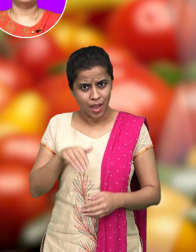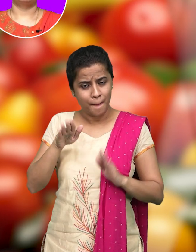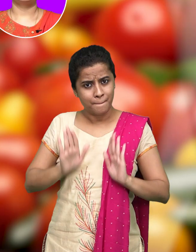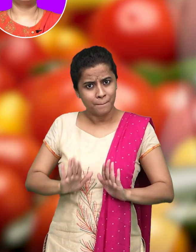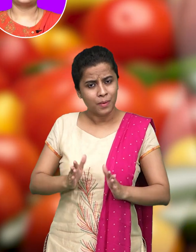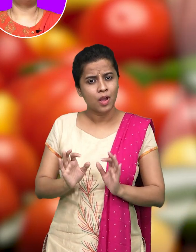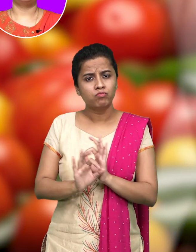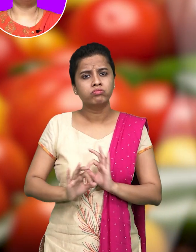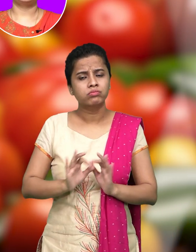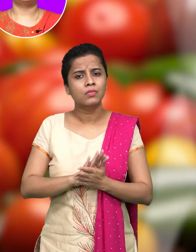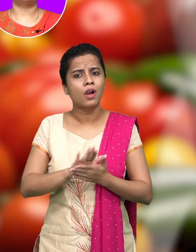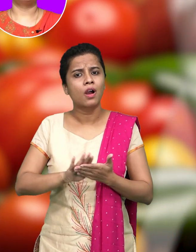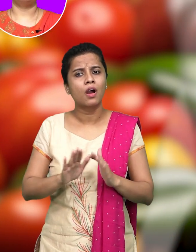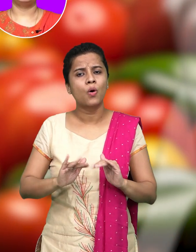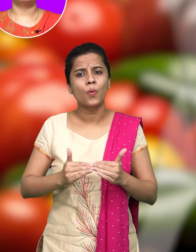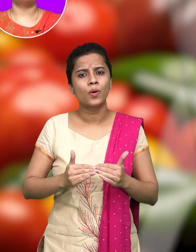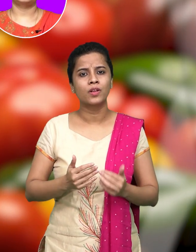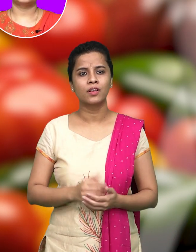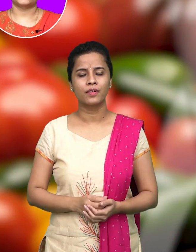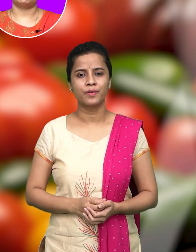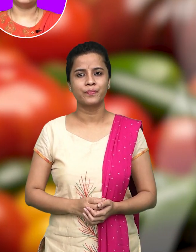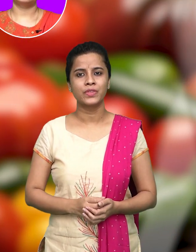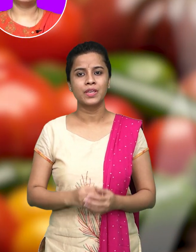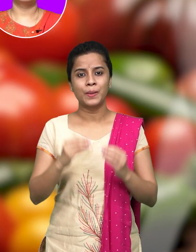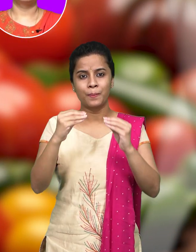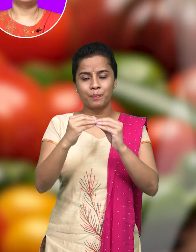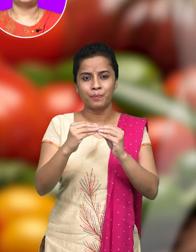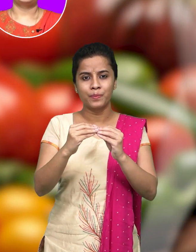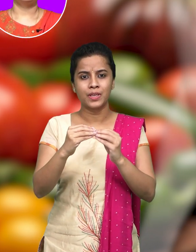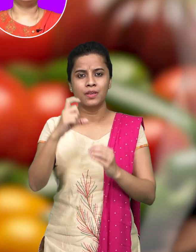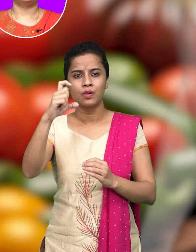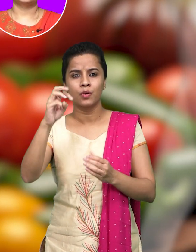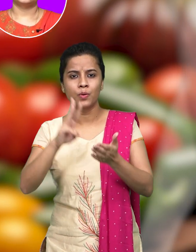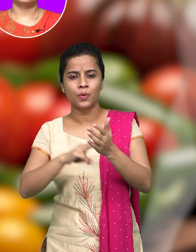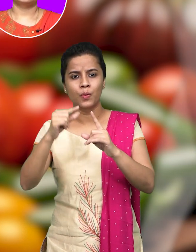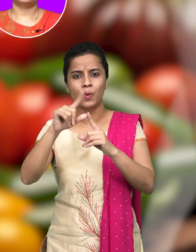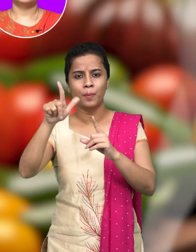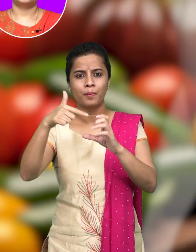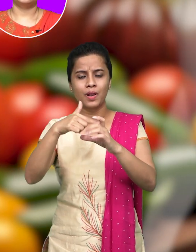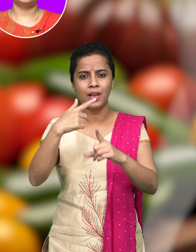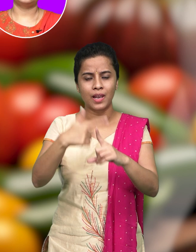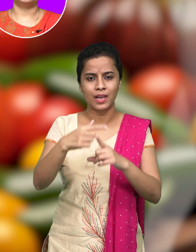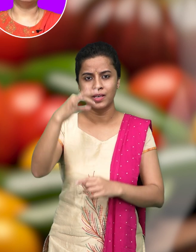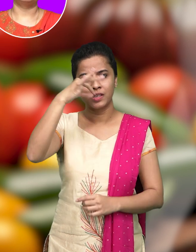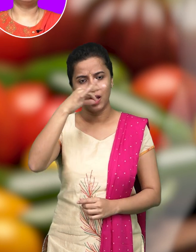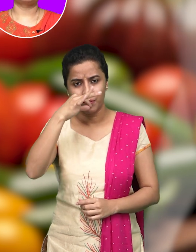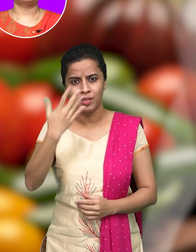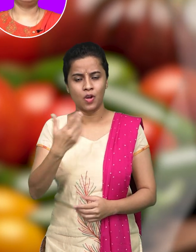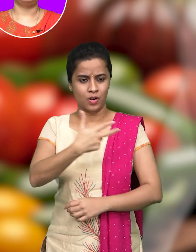Then we should have been taking B complex tablets and injections